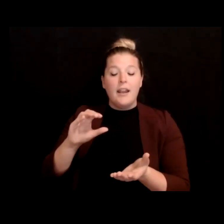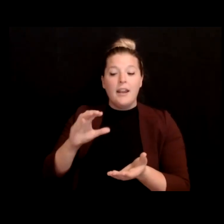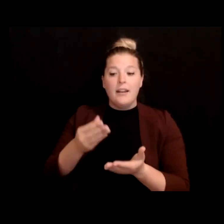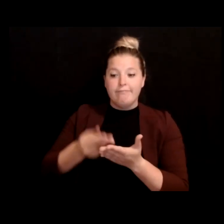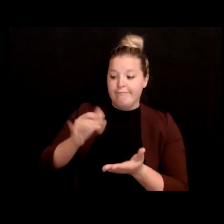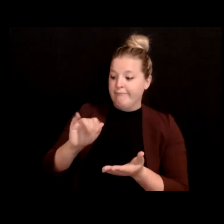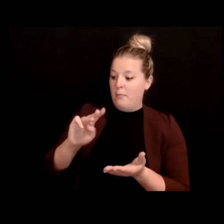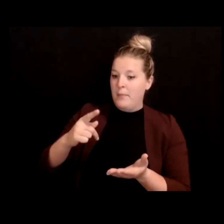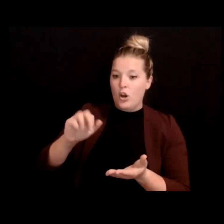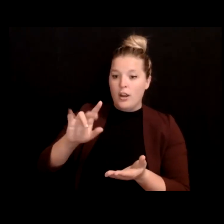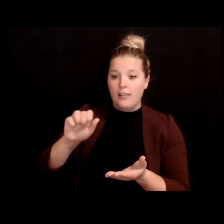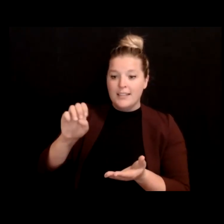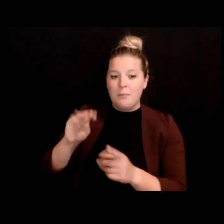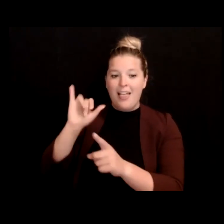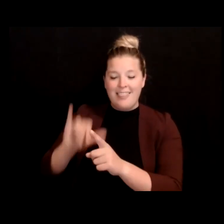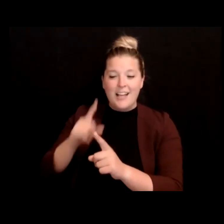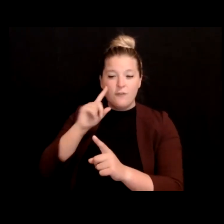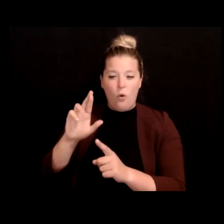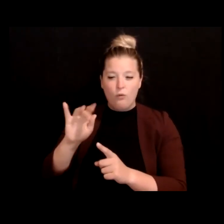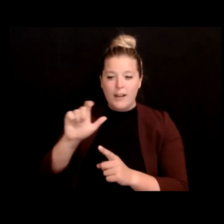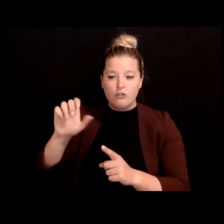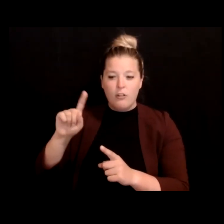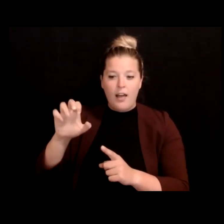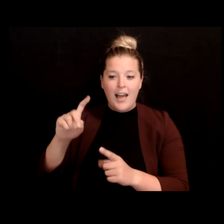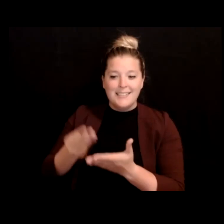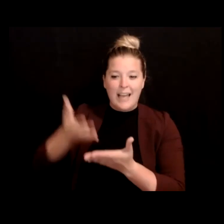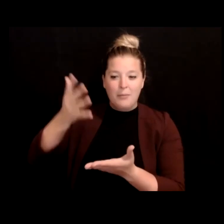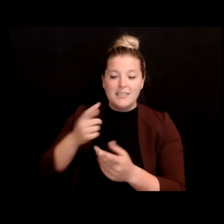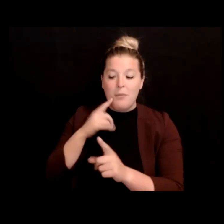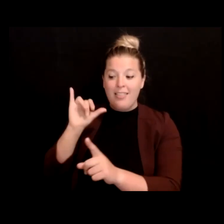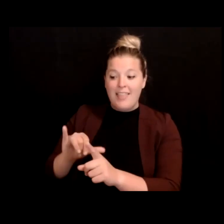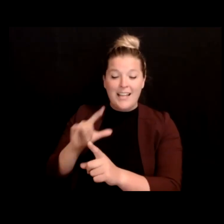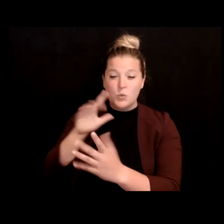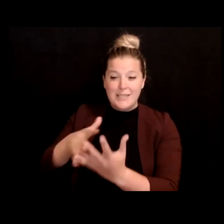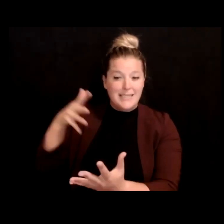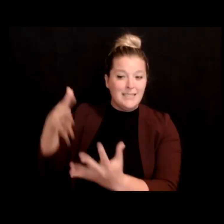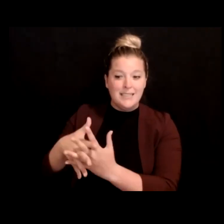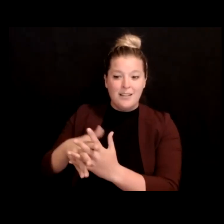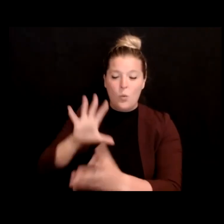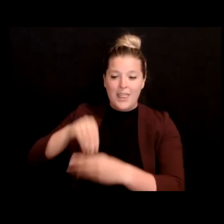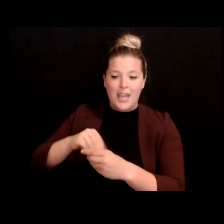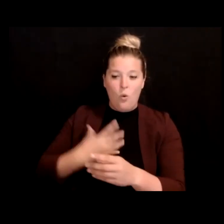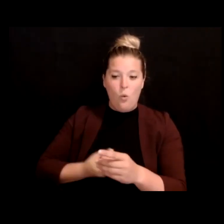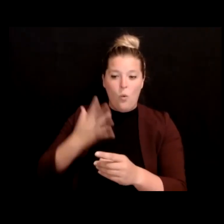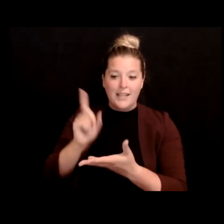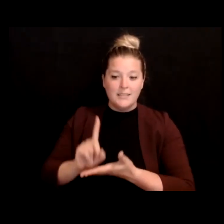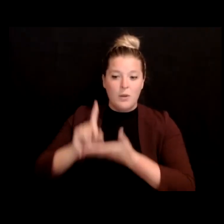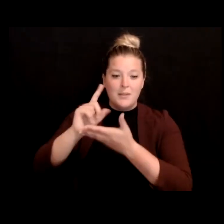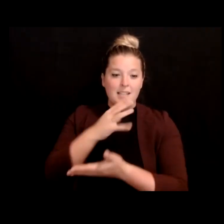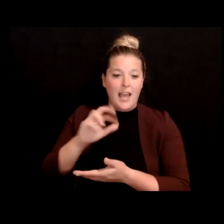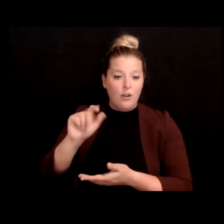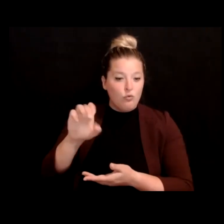for racialized capitalism. It is necessary for and deeply embedded within white supremacy and racism.